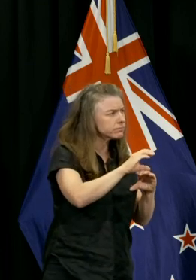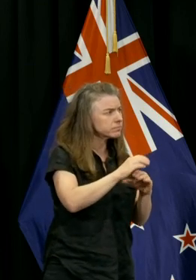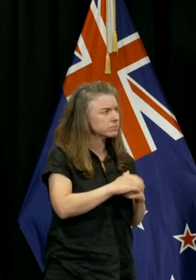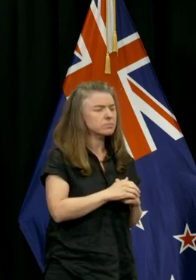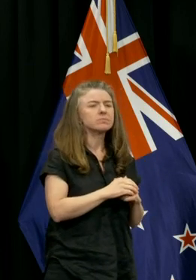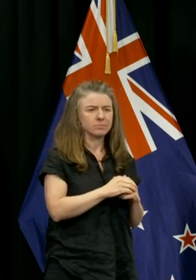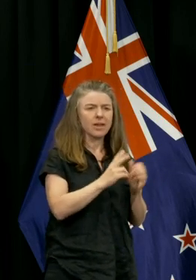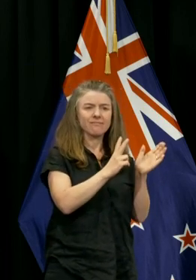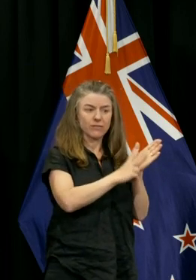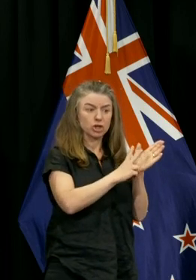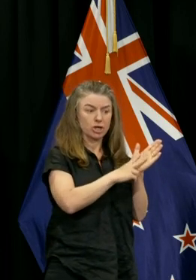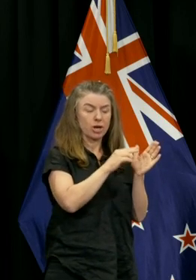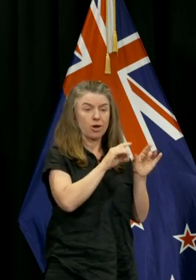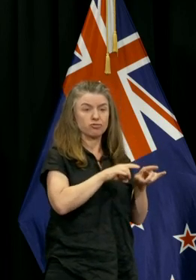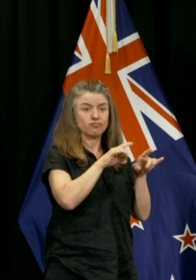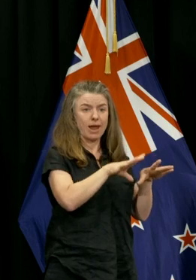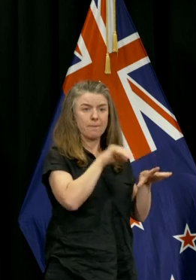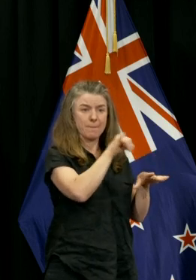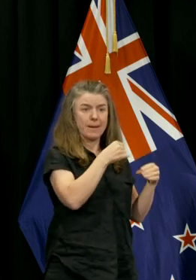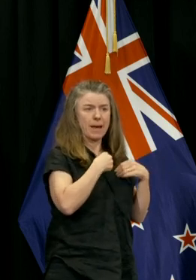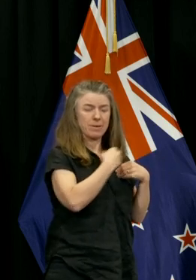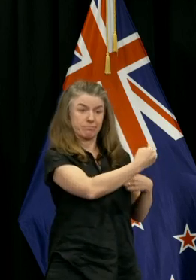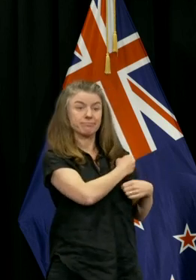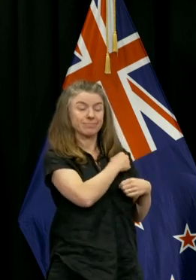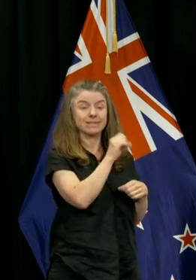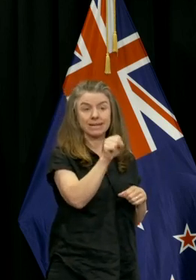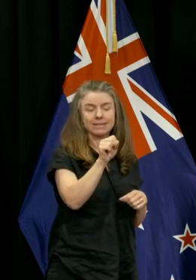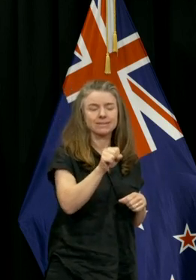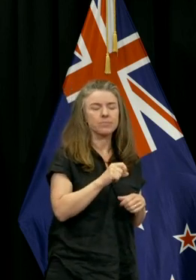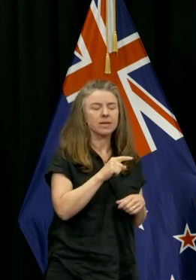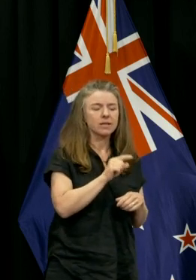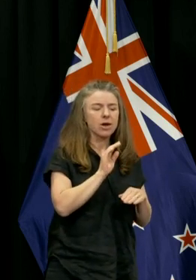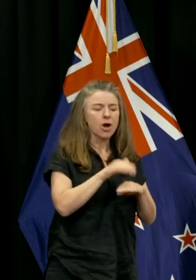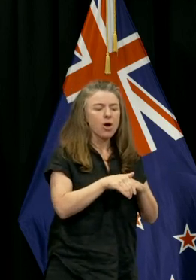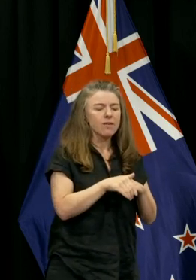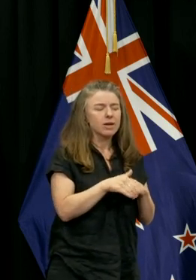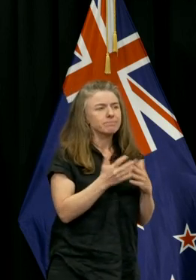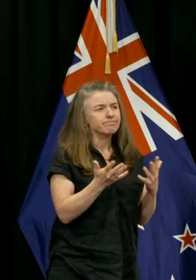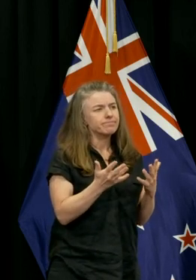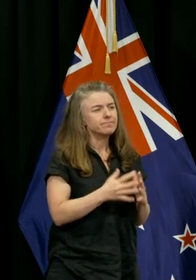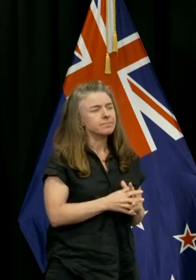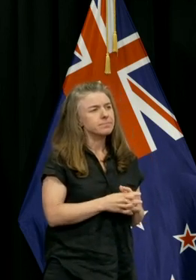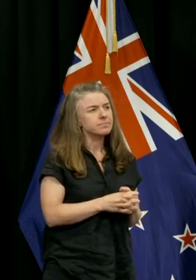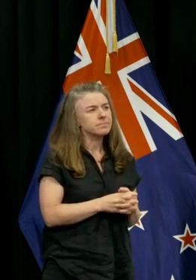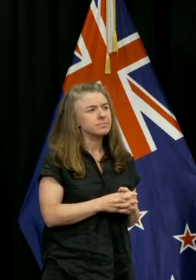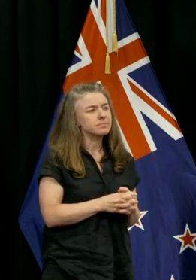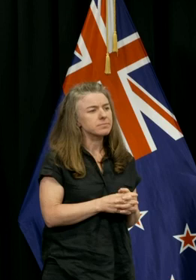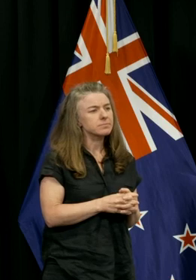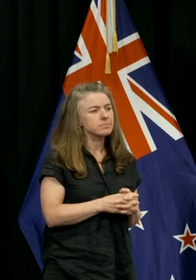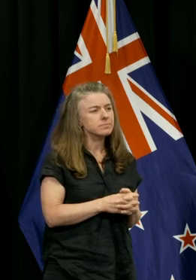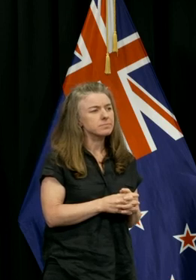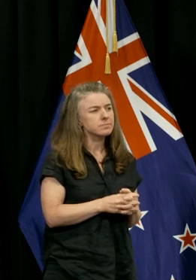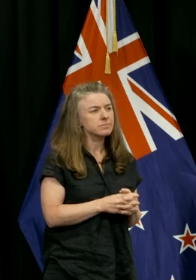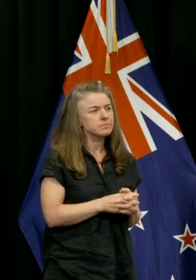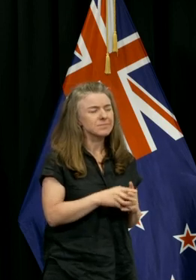have been approached by Virgin Australia. That was in regard to staff, potentially being able to meet